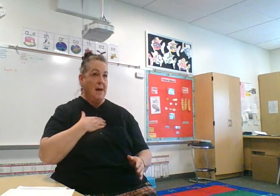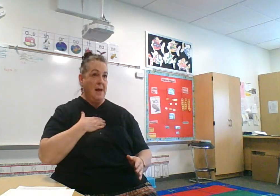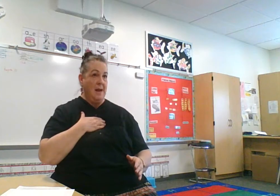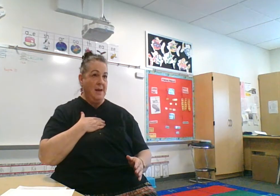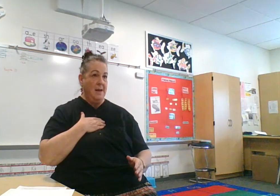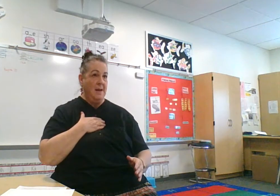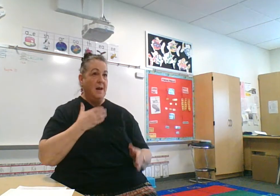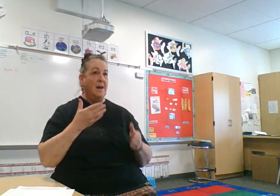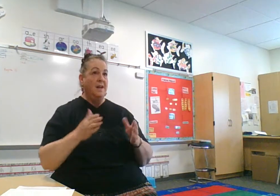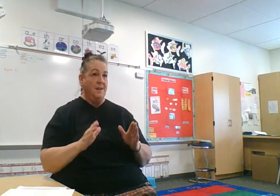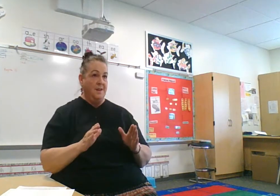My.